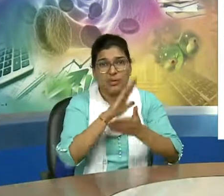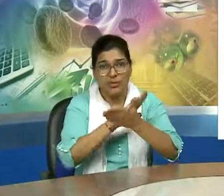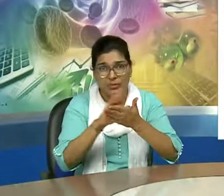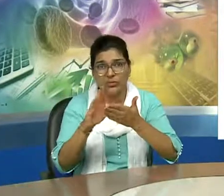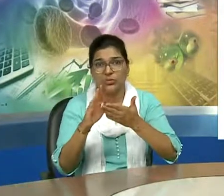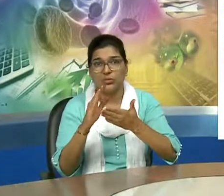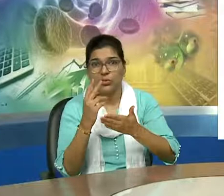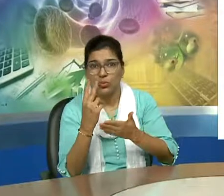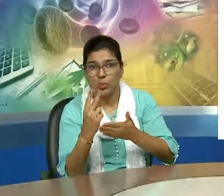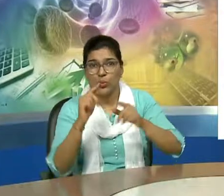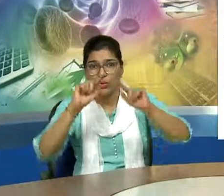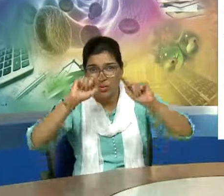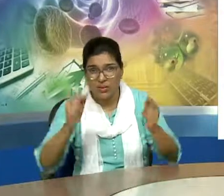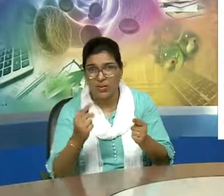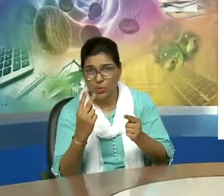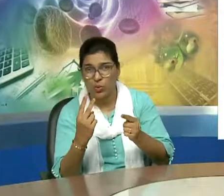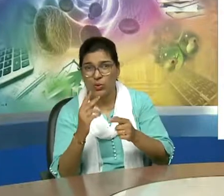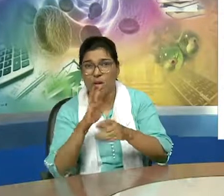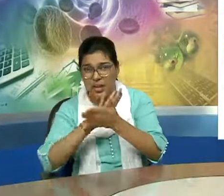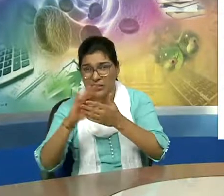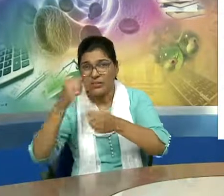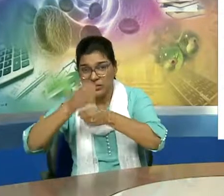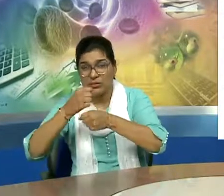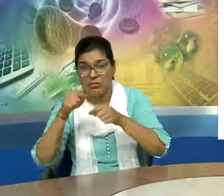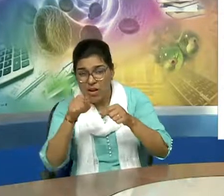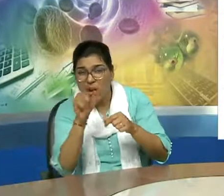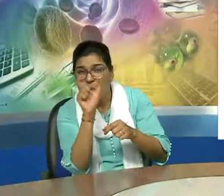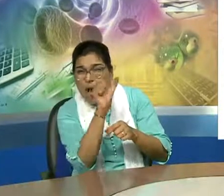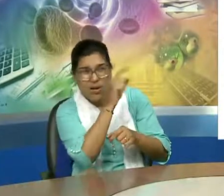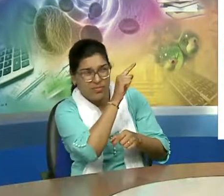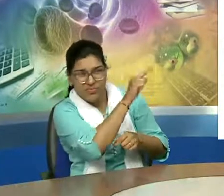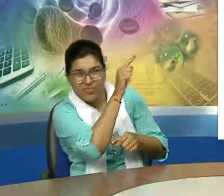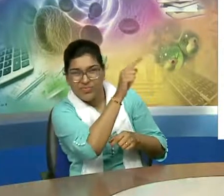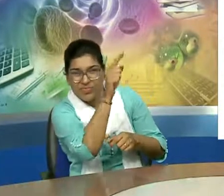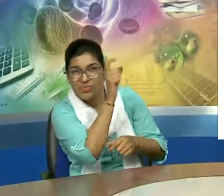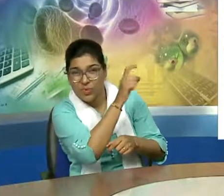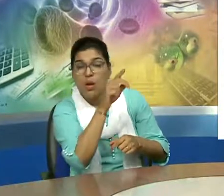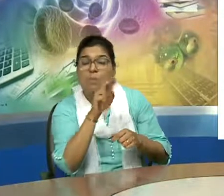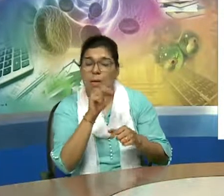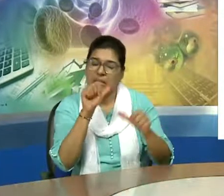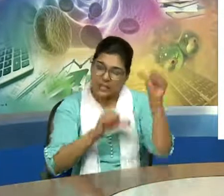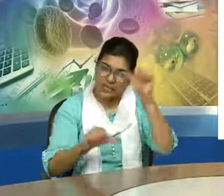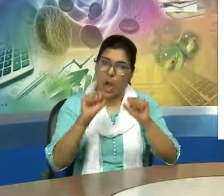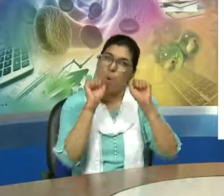mercury. In chemical, the chemical formula of that is